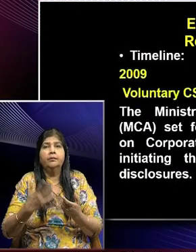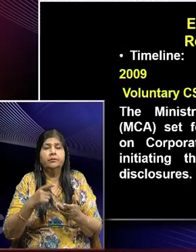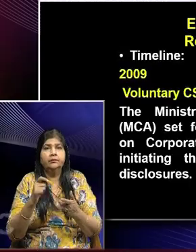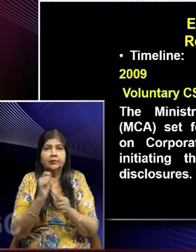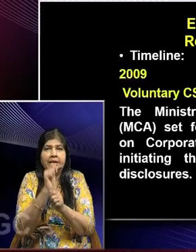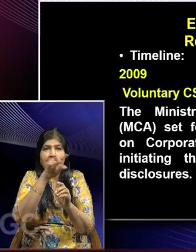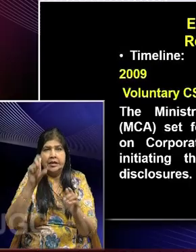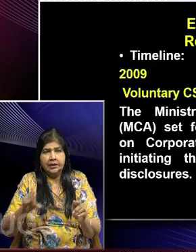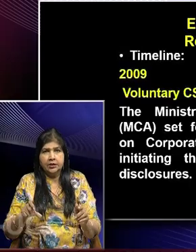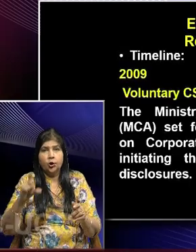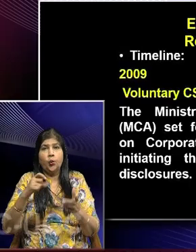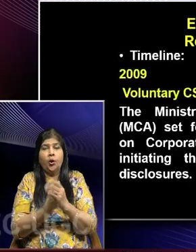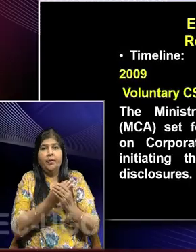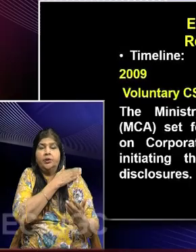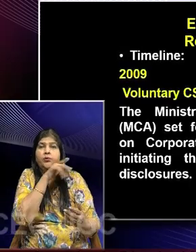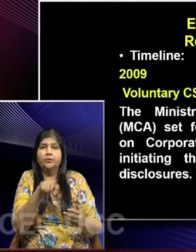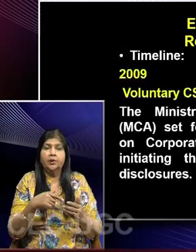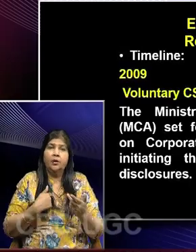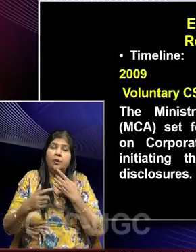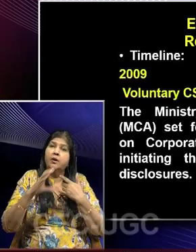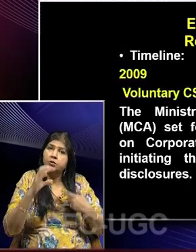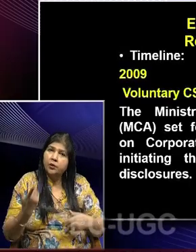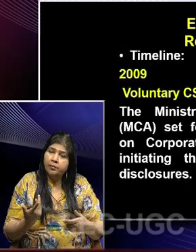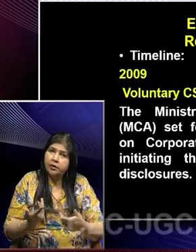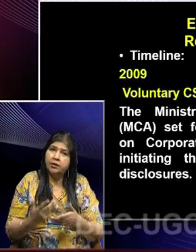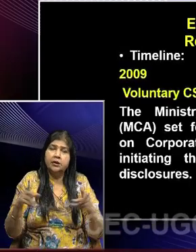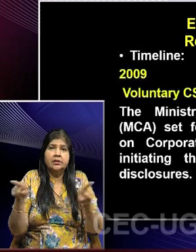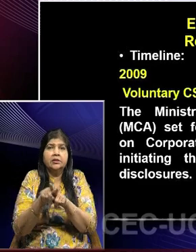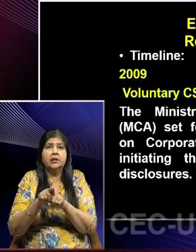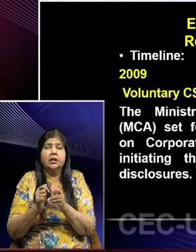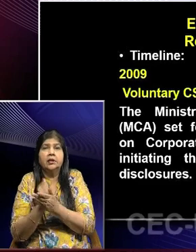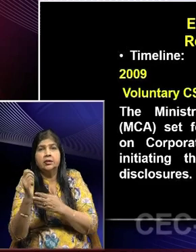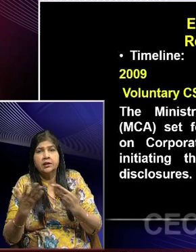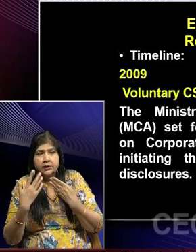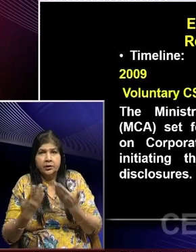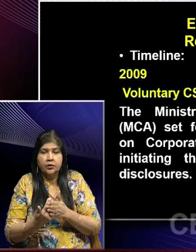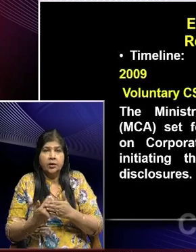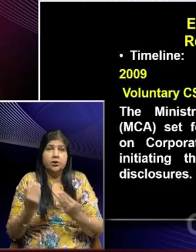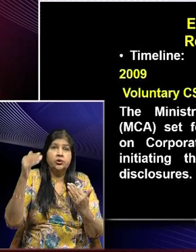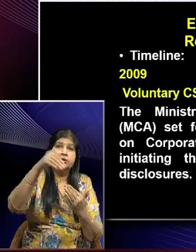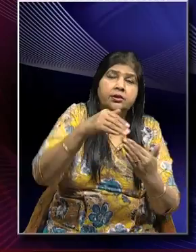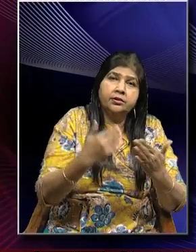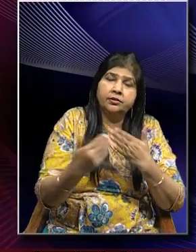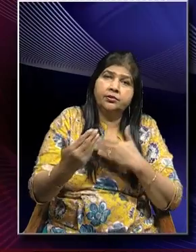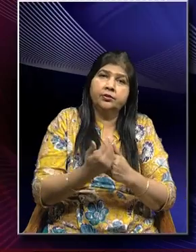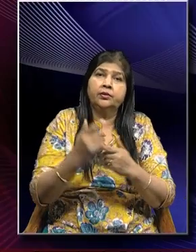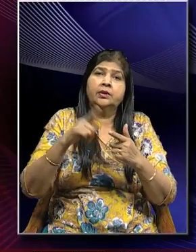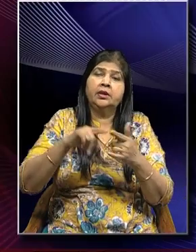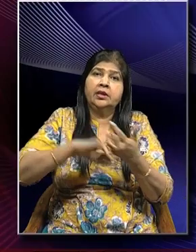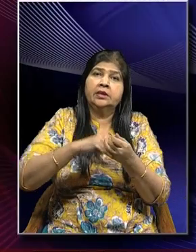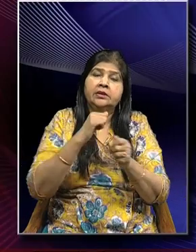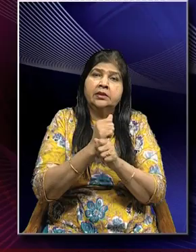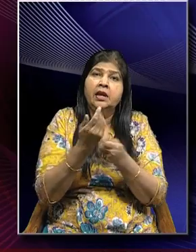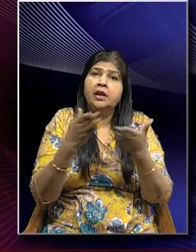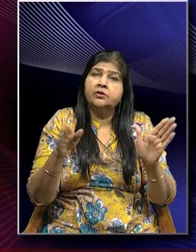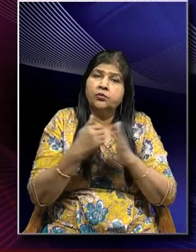corporate social responsibility, which actually is a kind of initiation of the journey towards ESG disclosures.